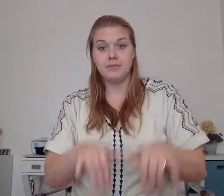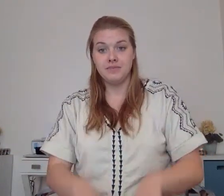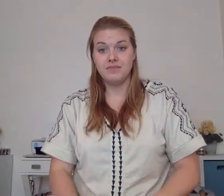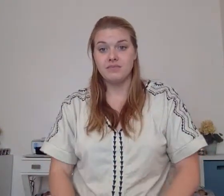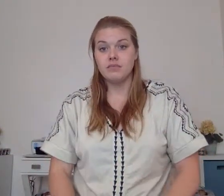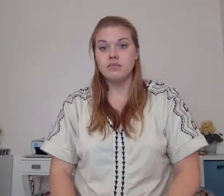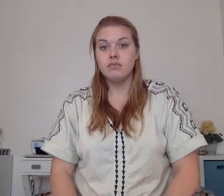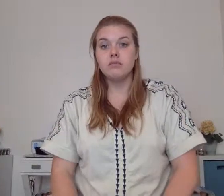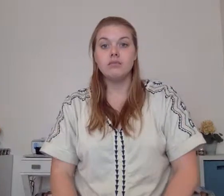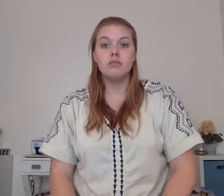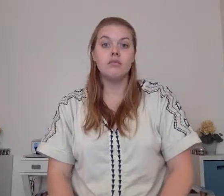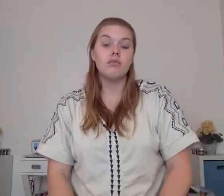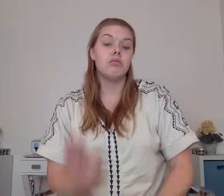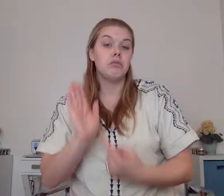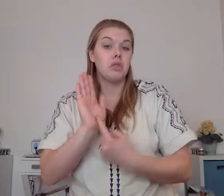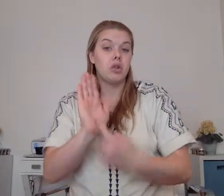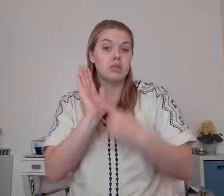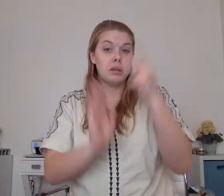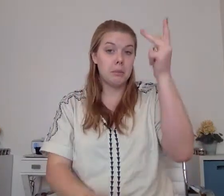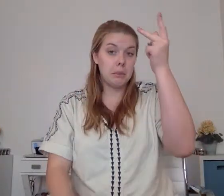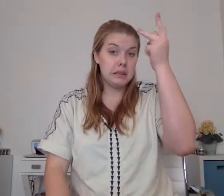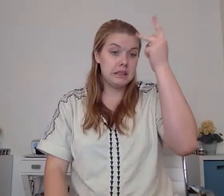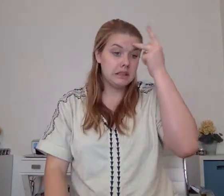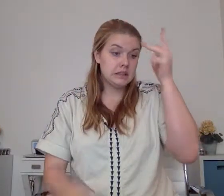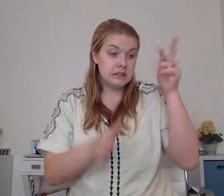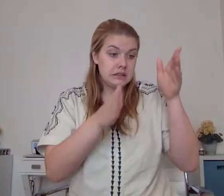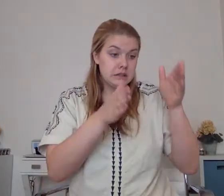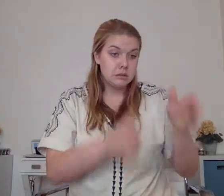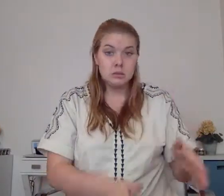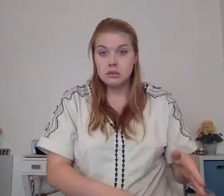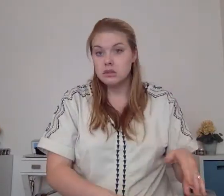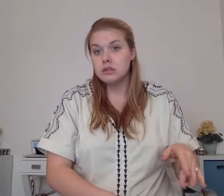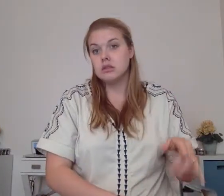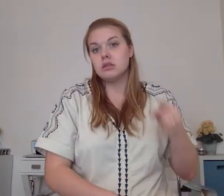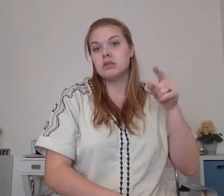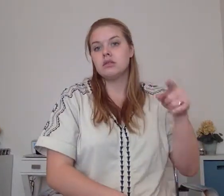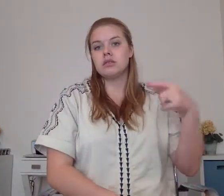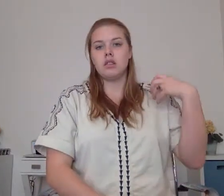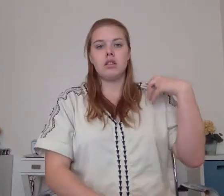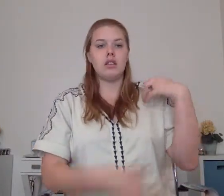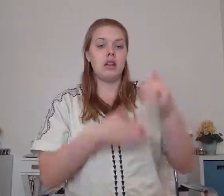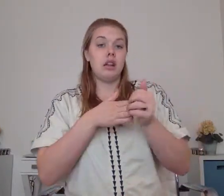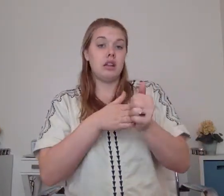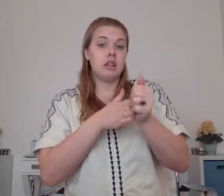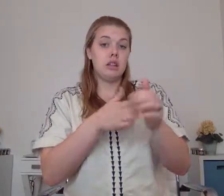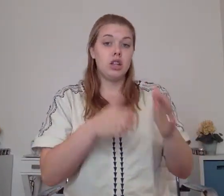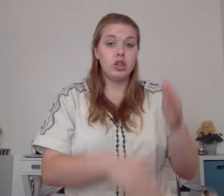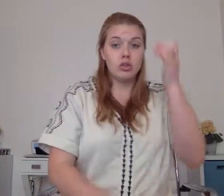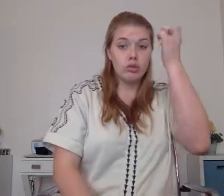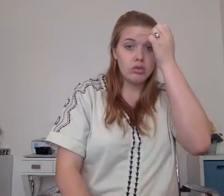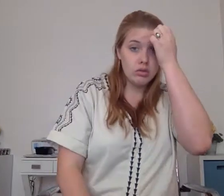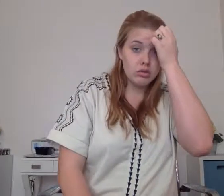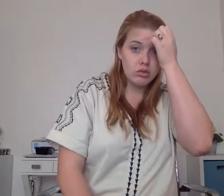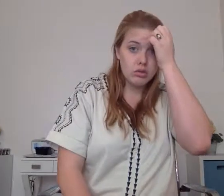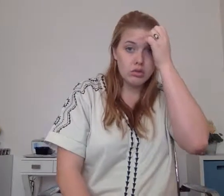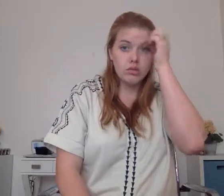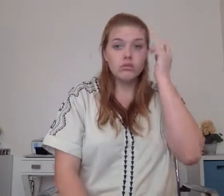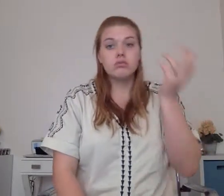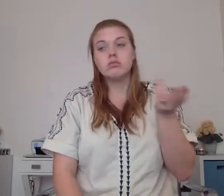the eccentric leader of a marginal political party somewhere in Europe, or an Islamist, extremist